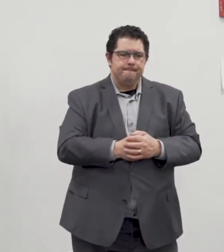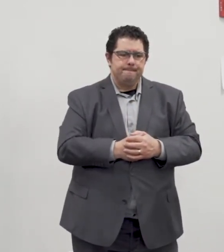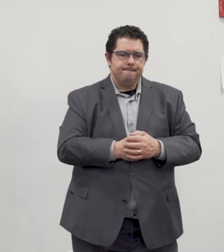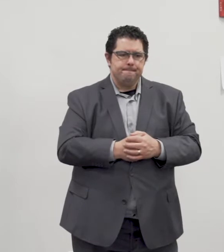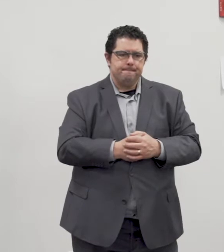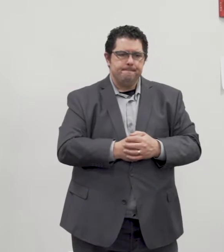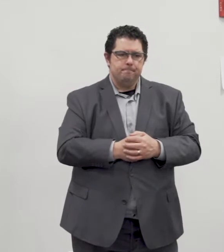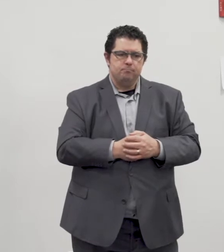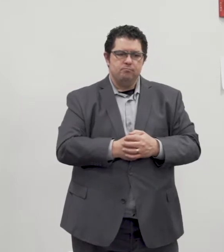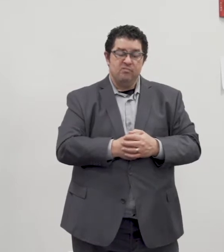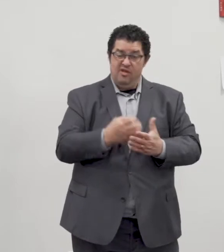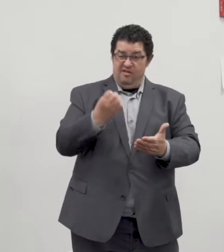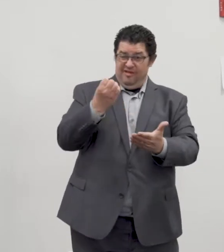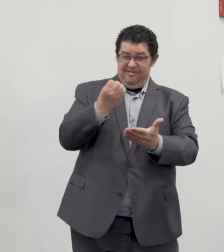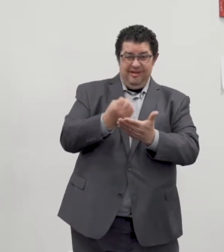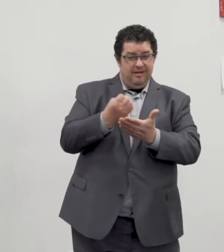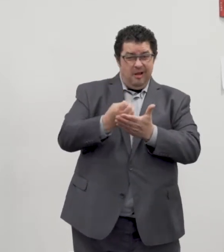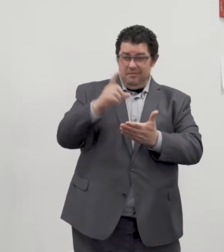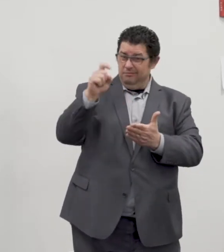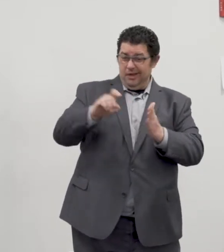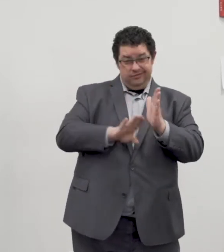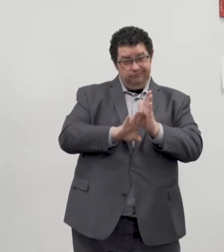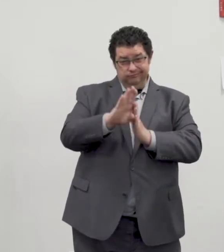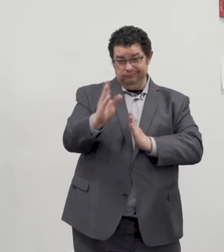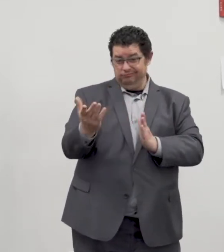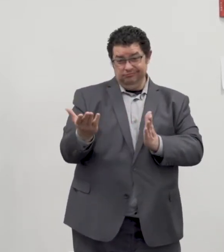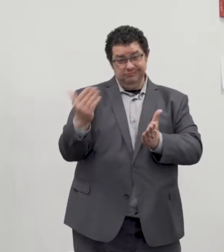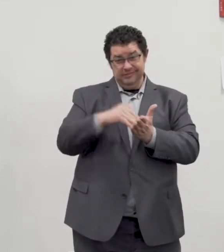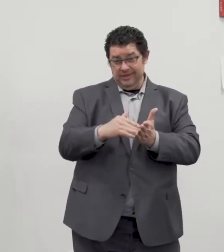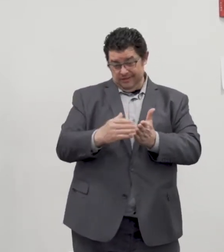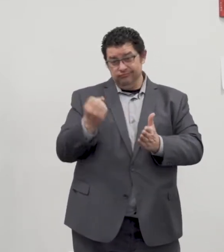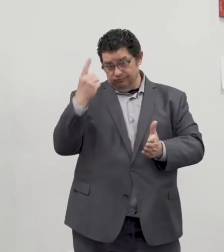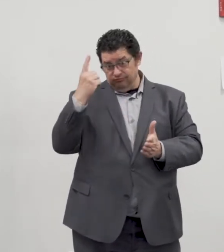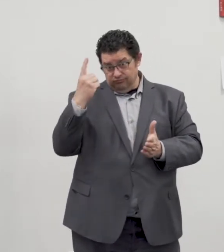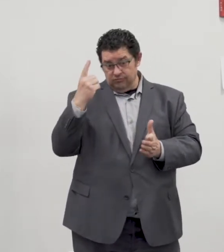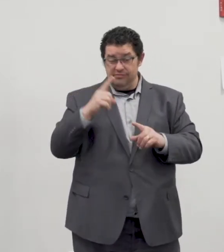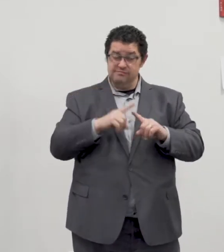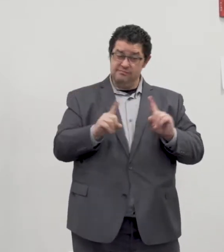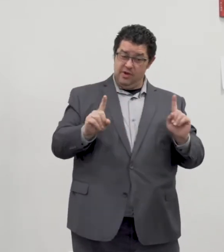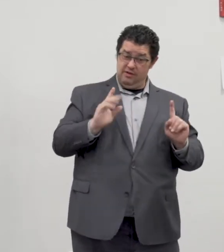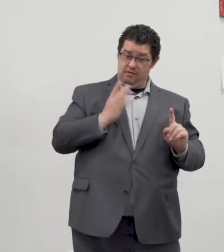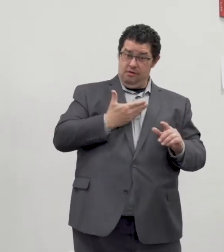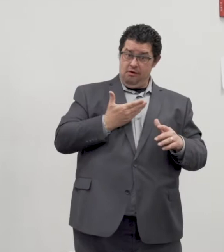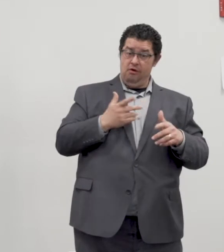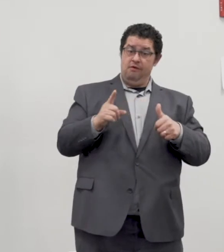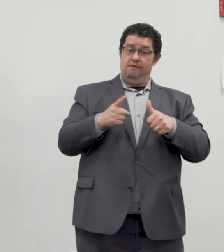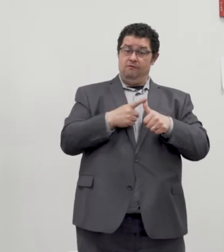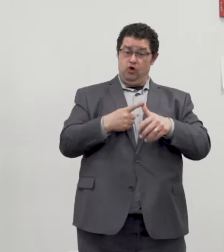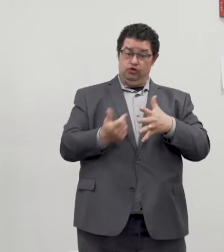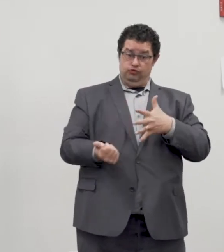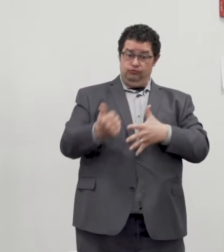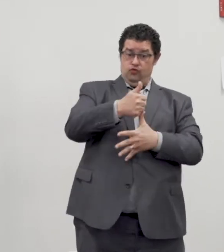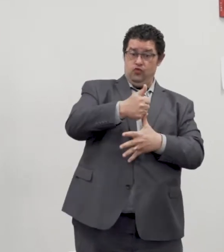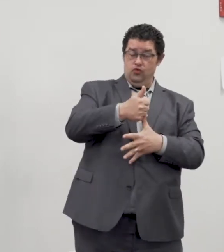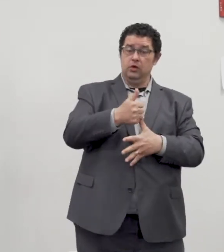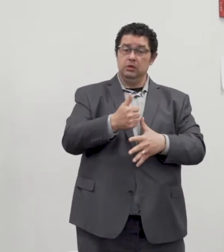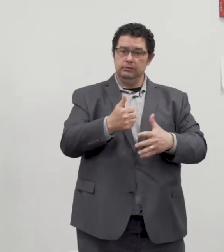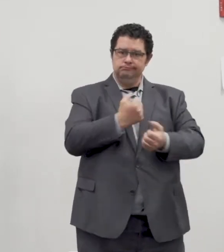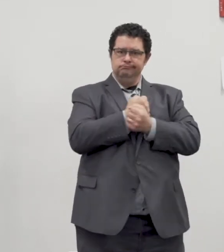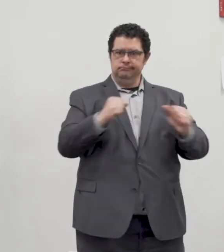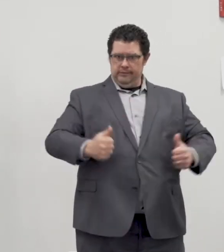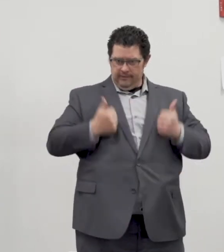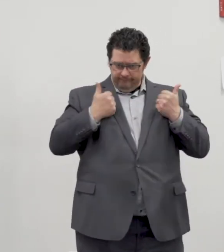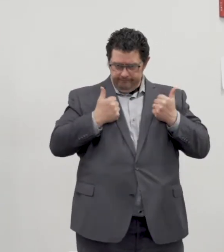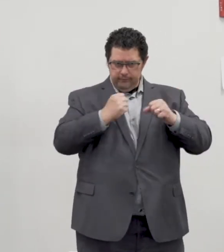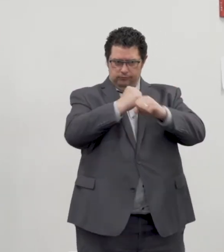We must get our economy going again, and we understand that, but our first priority will always be to save lives, to protect the health and welfare of everyone in our community,